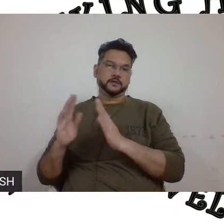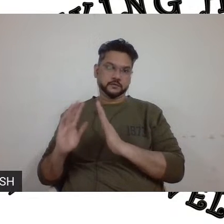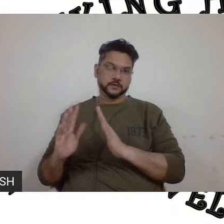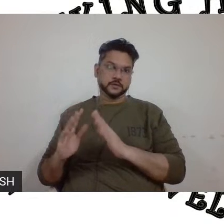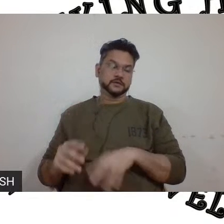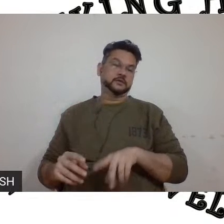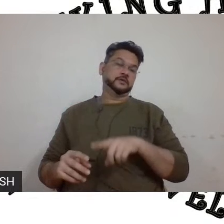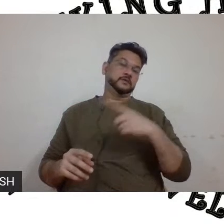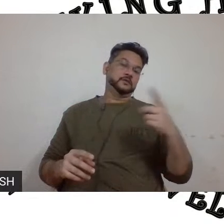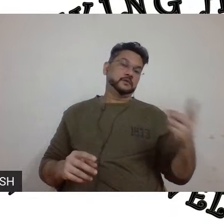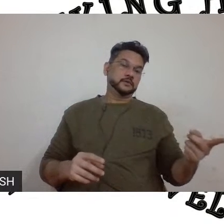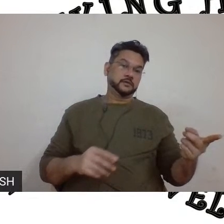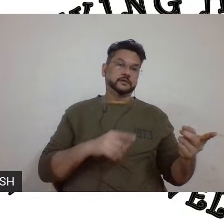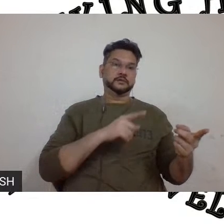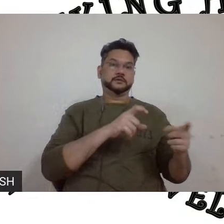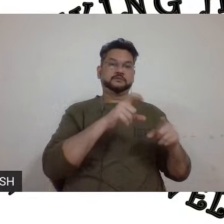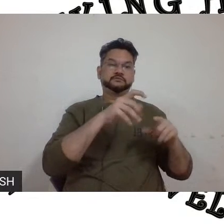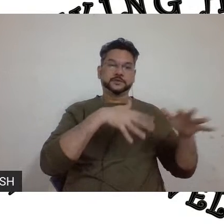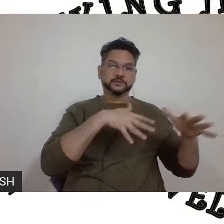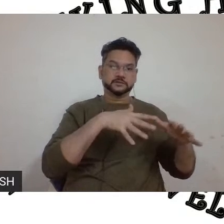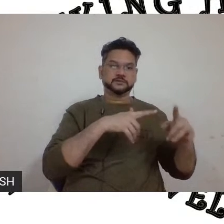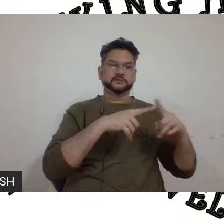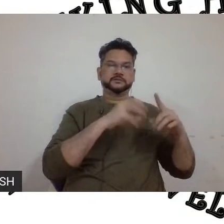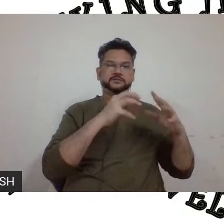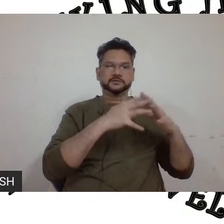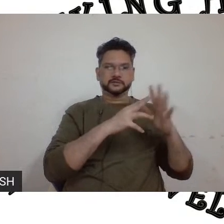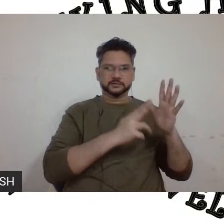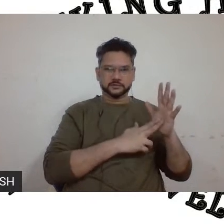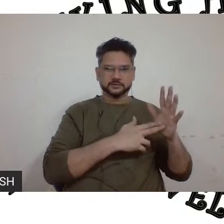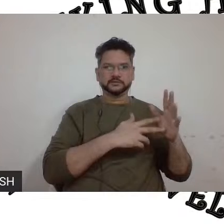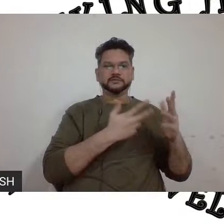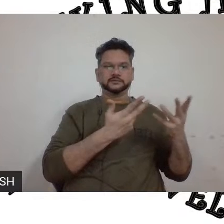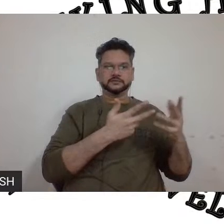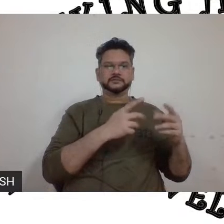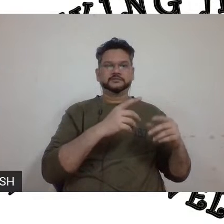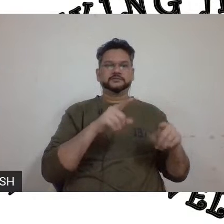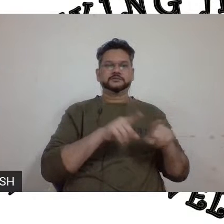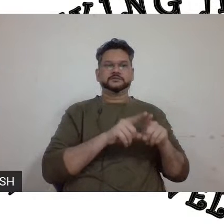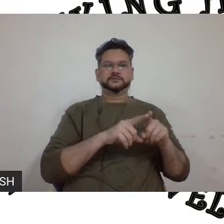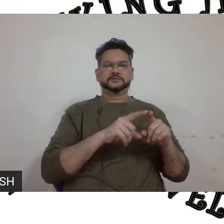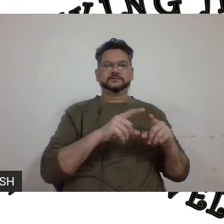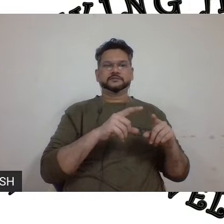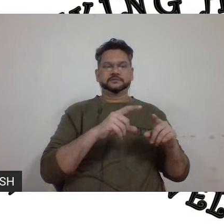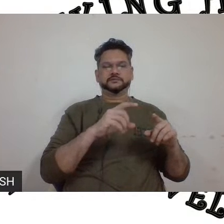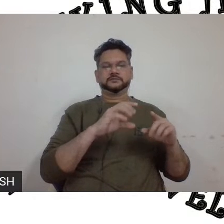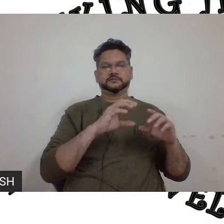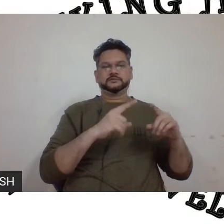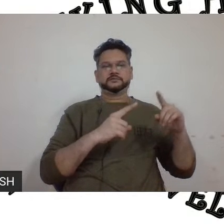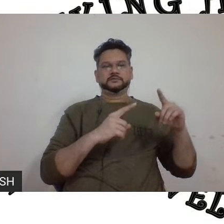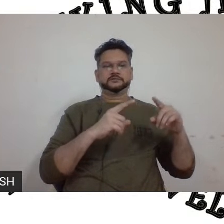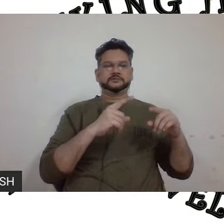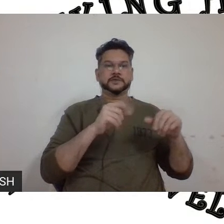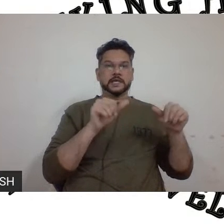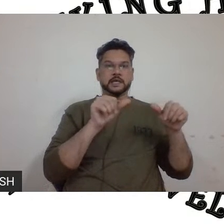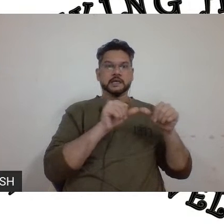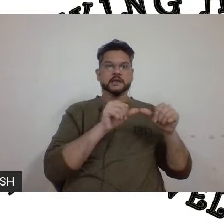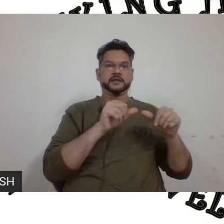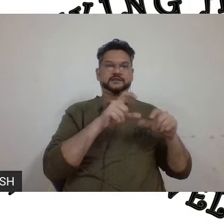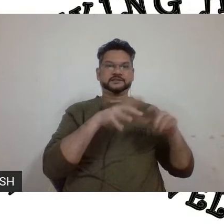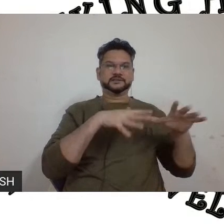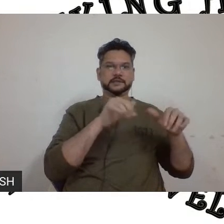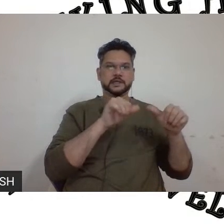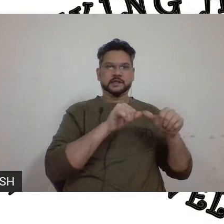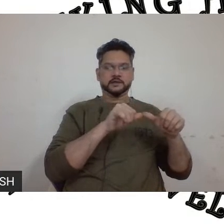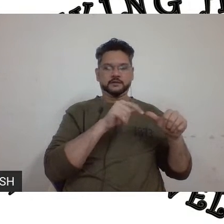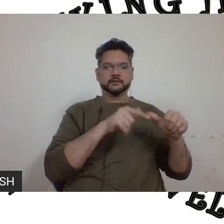And in the urban areas, especially in the class 1 cities, that is A grade cities, there is